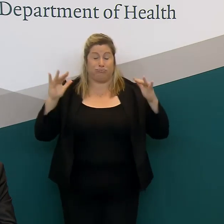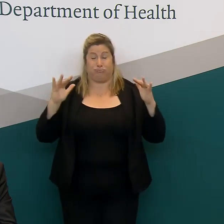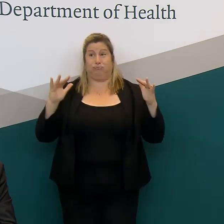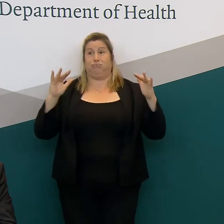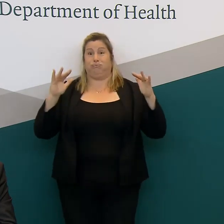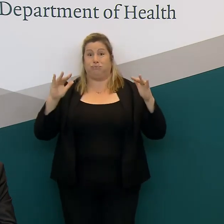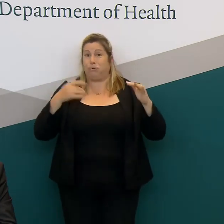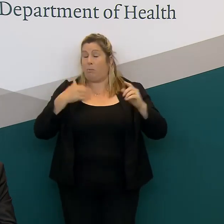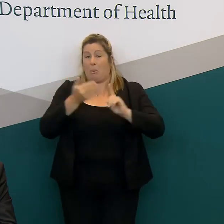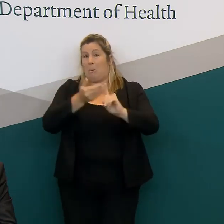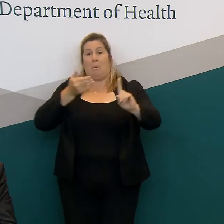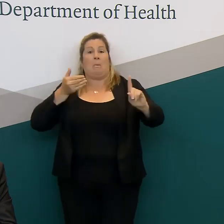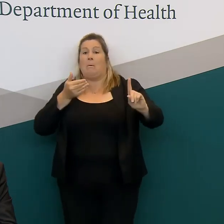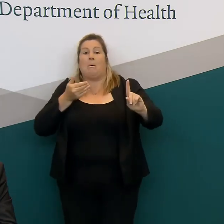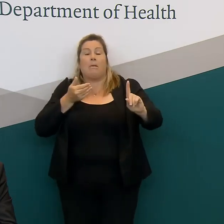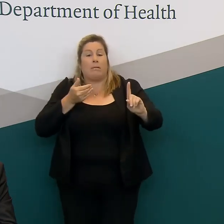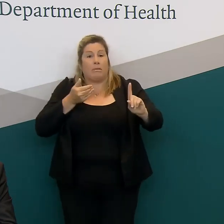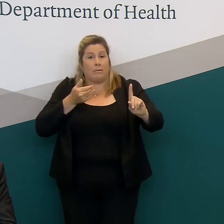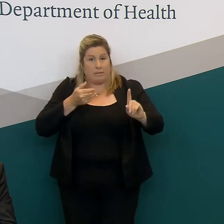public health advice, stay away.